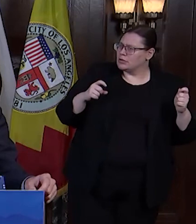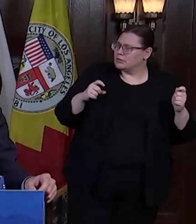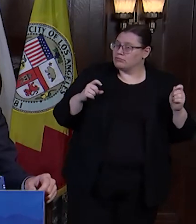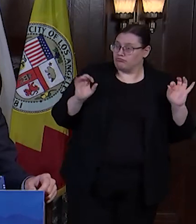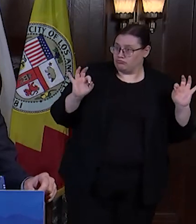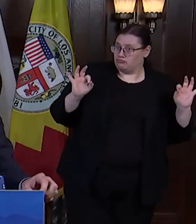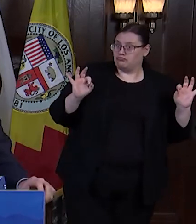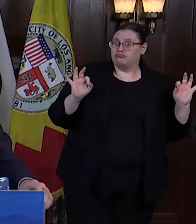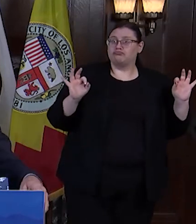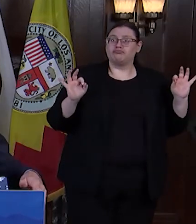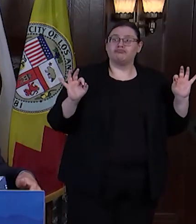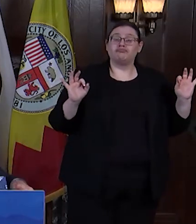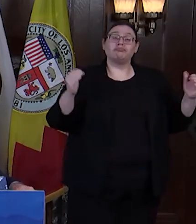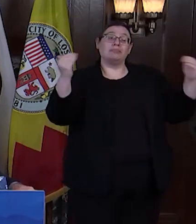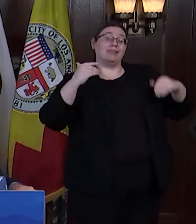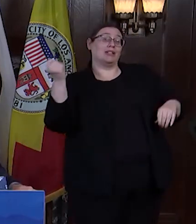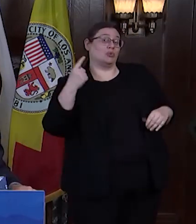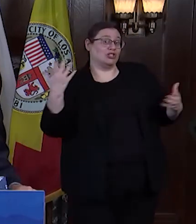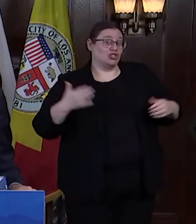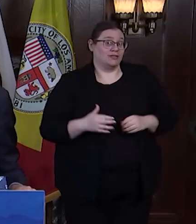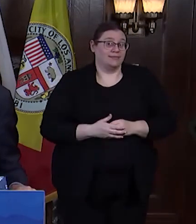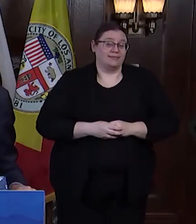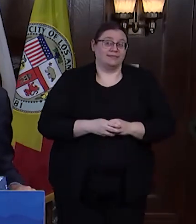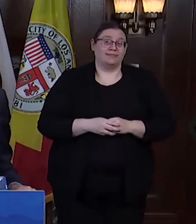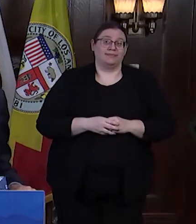Okay. All right. Next question, please.